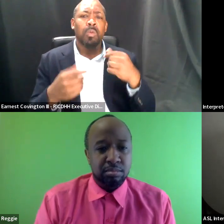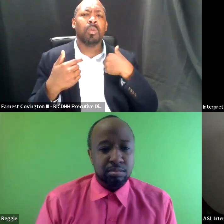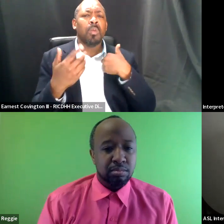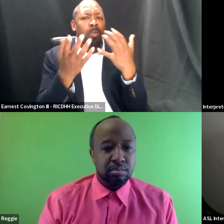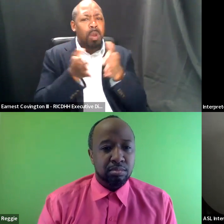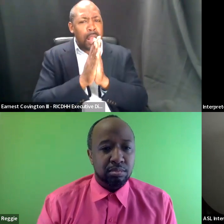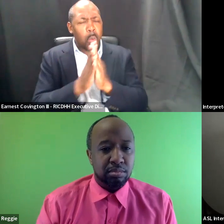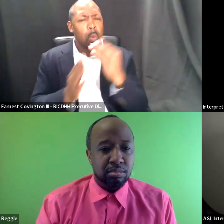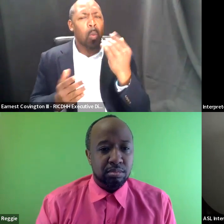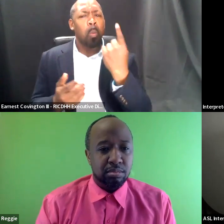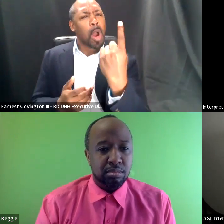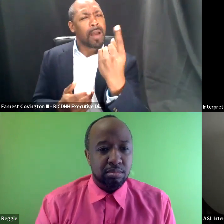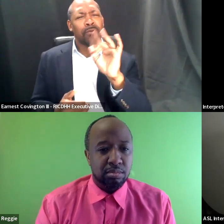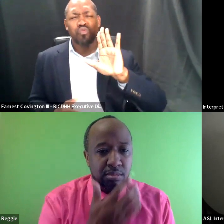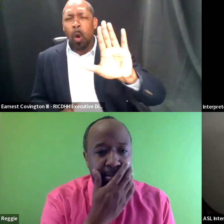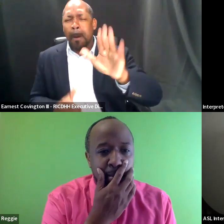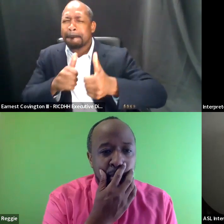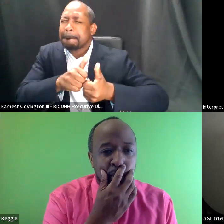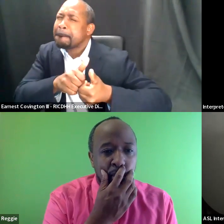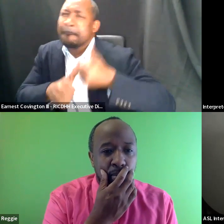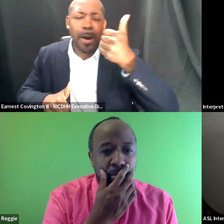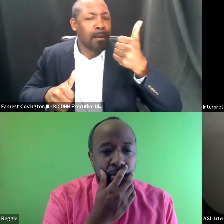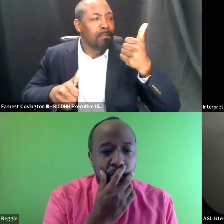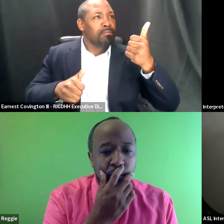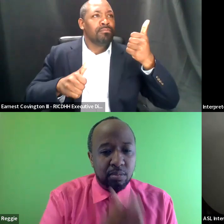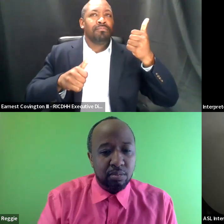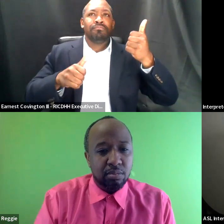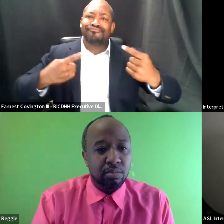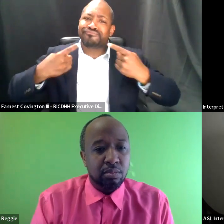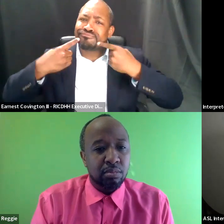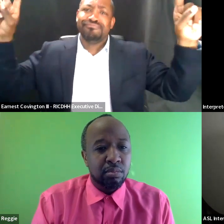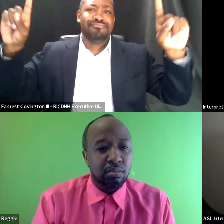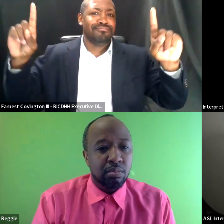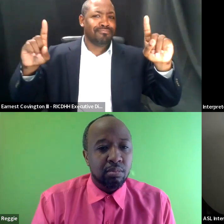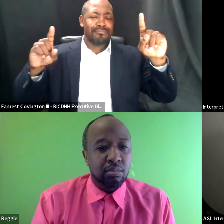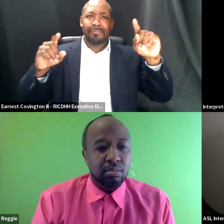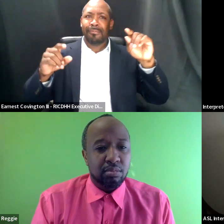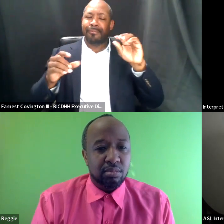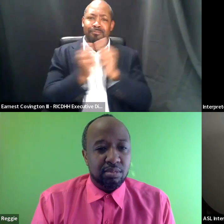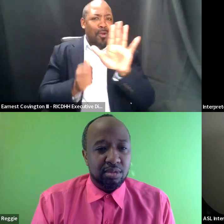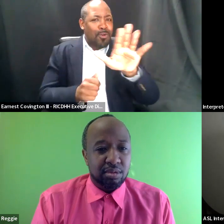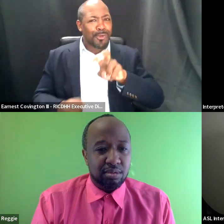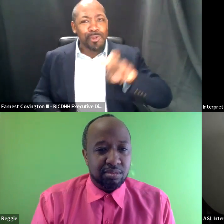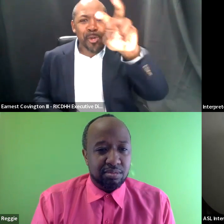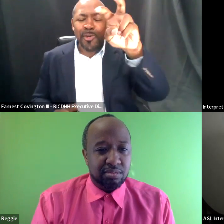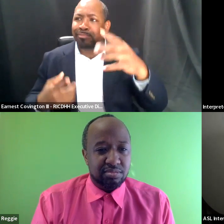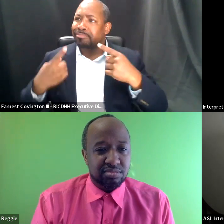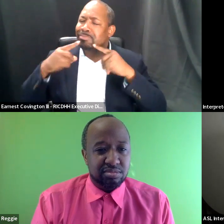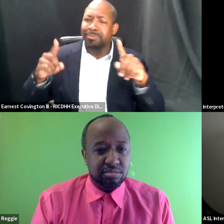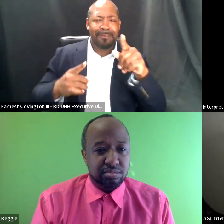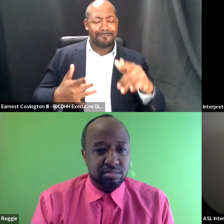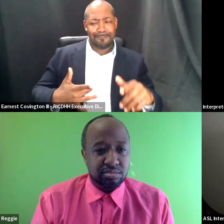Before we transition to our Q&A time, I do want to just ask you one final